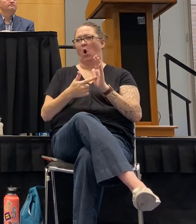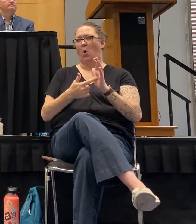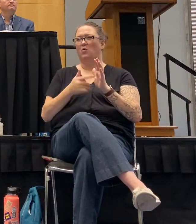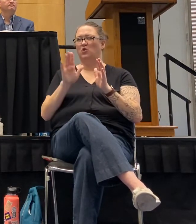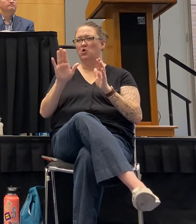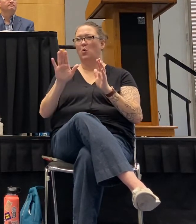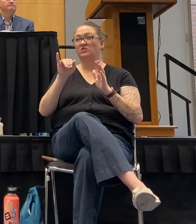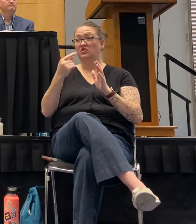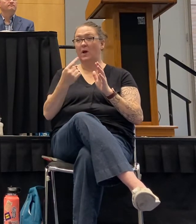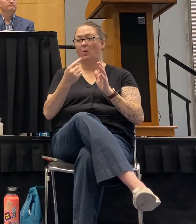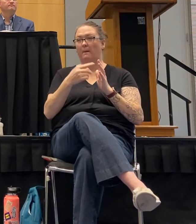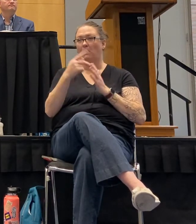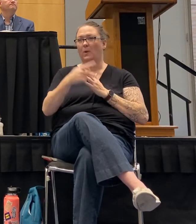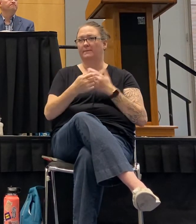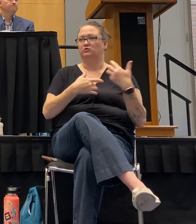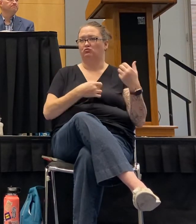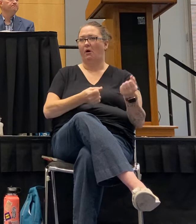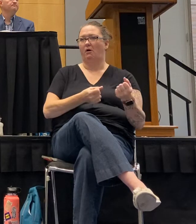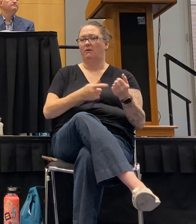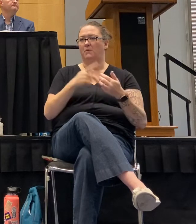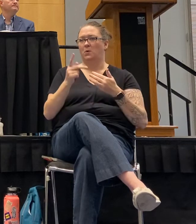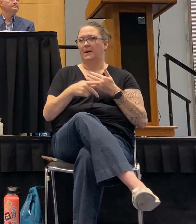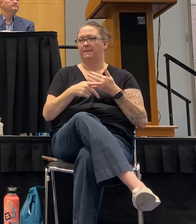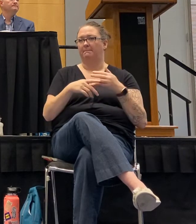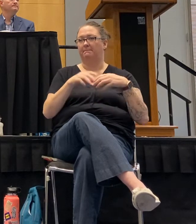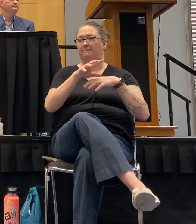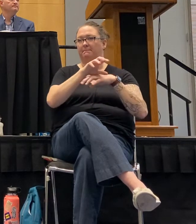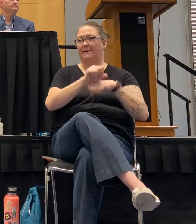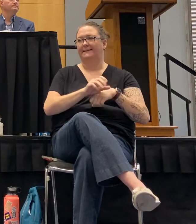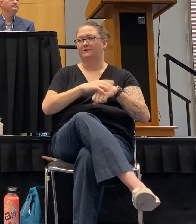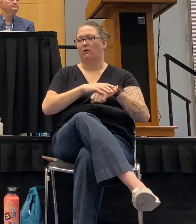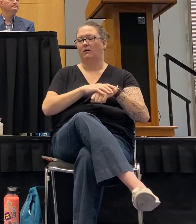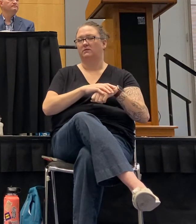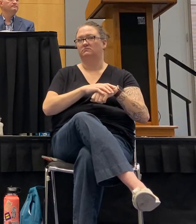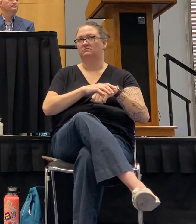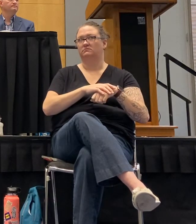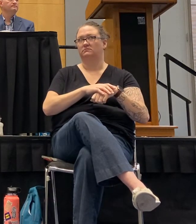your J-1 program is a strong program based on,